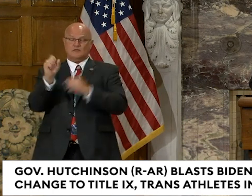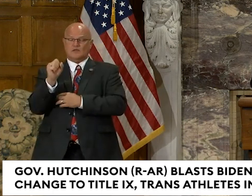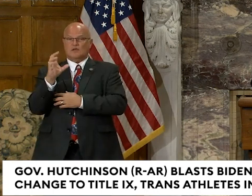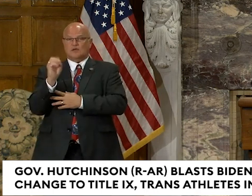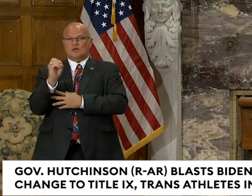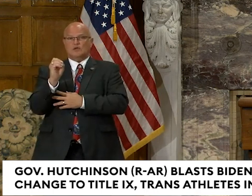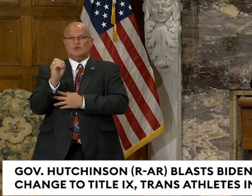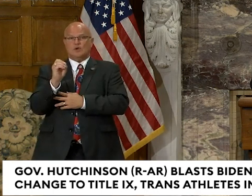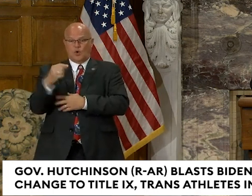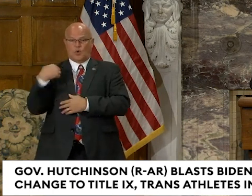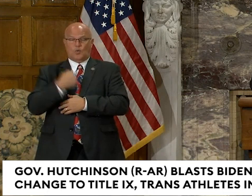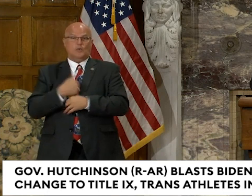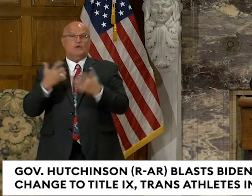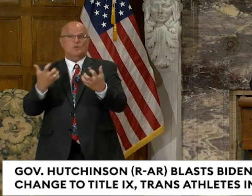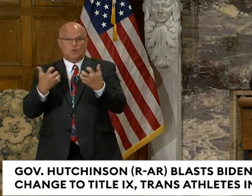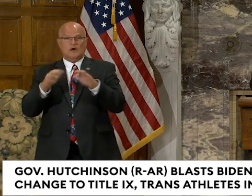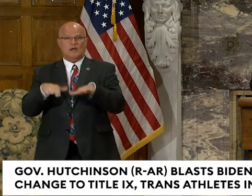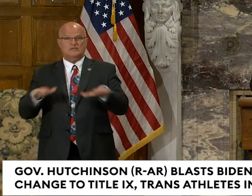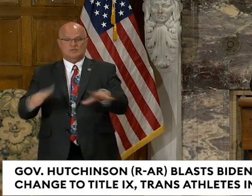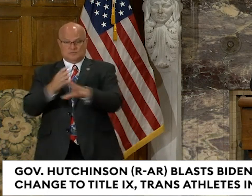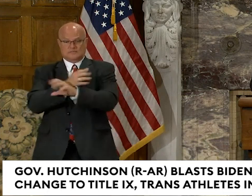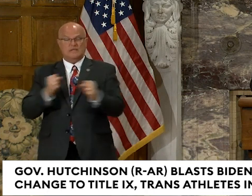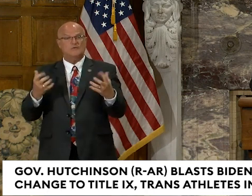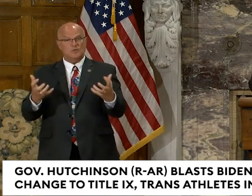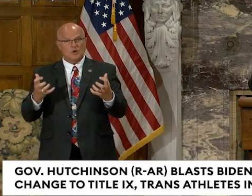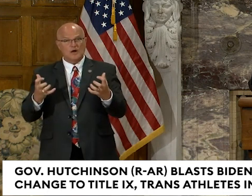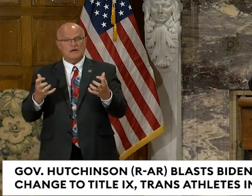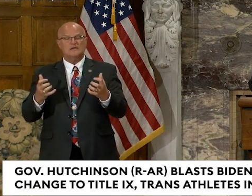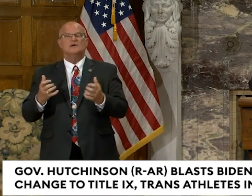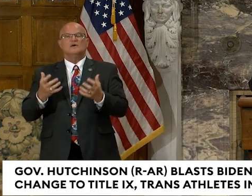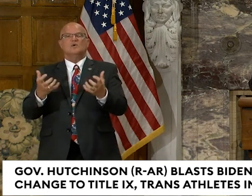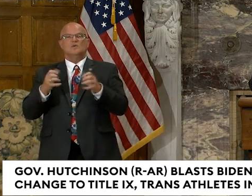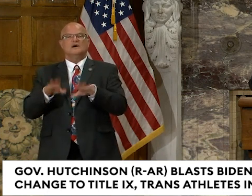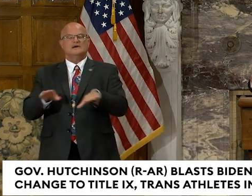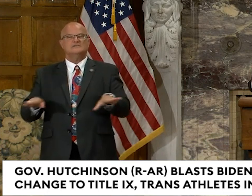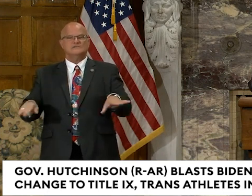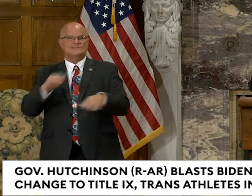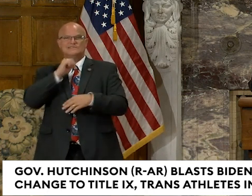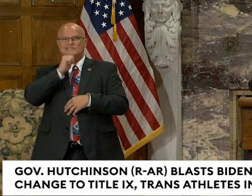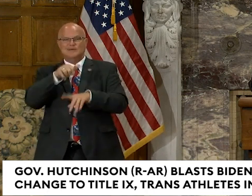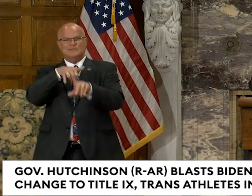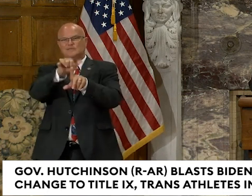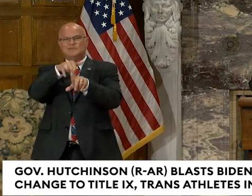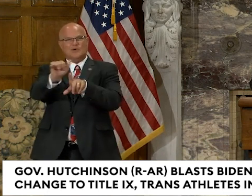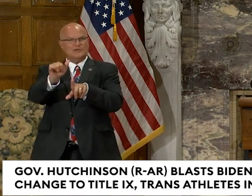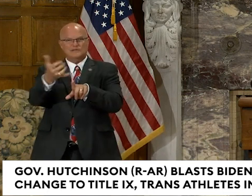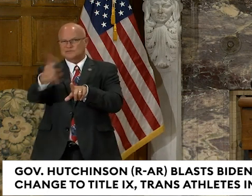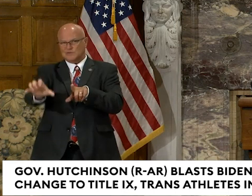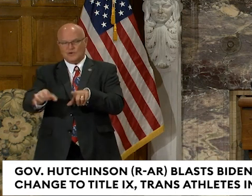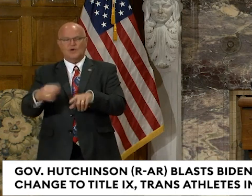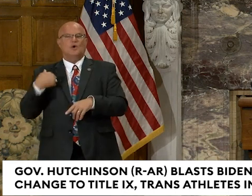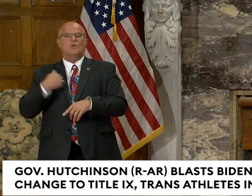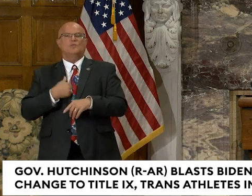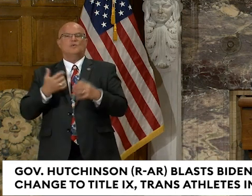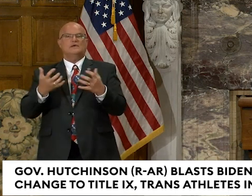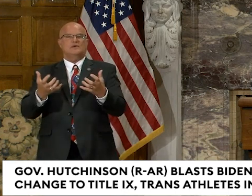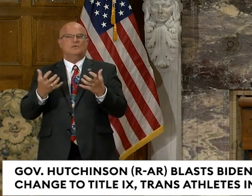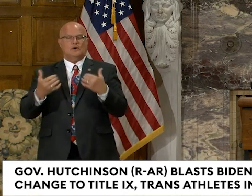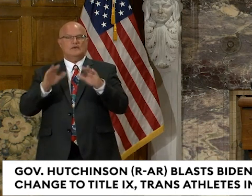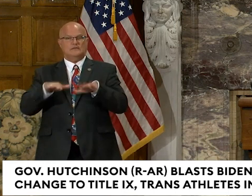so we want our children to be safe. We want them to not be bullied. We want them